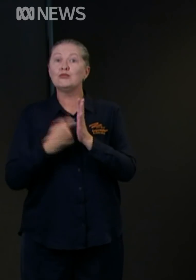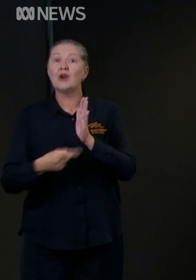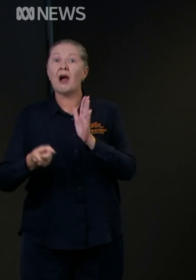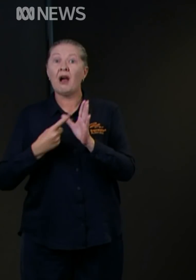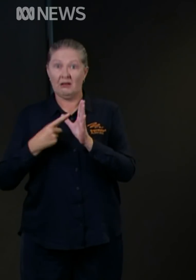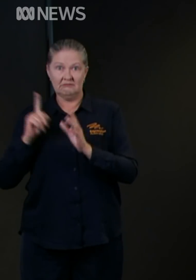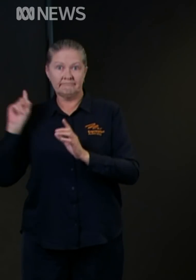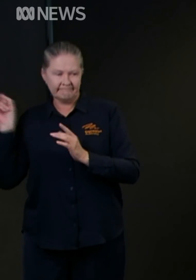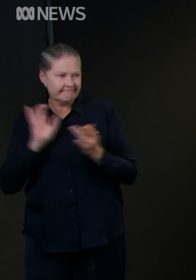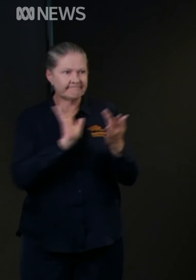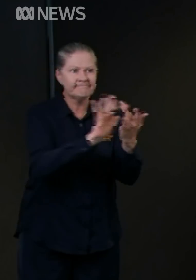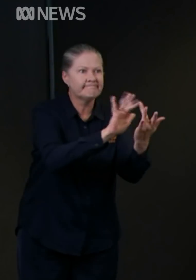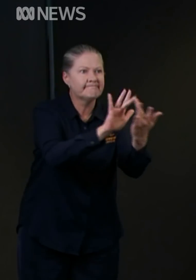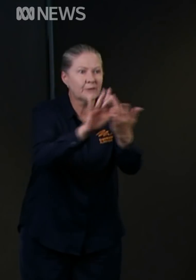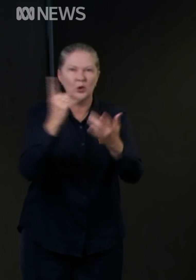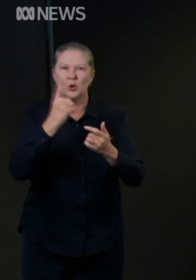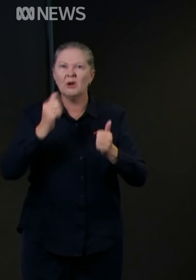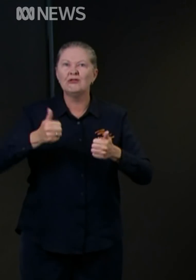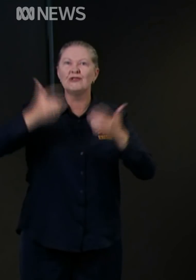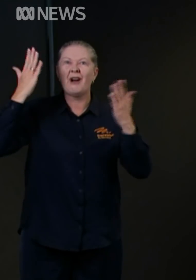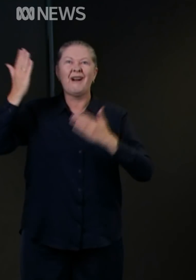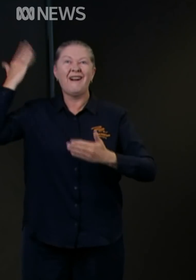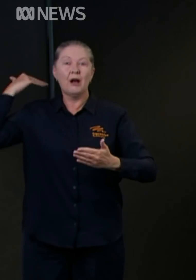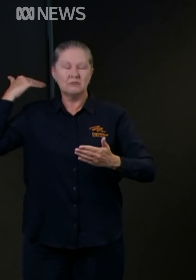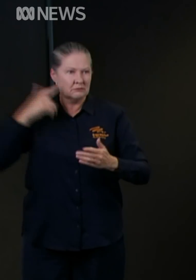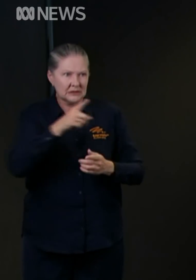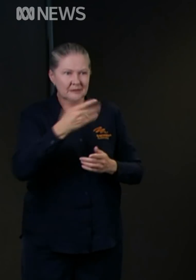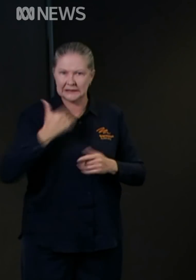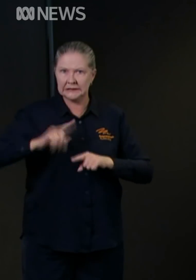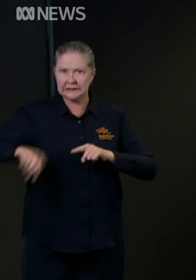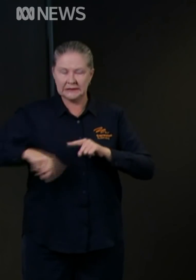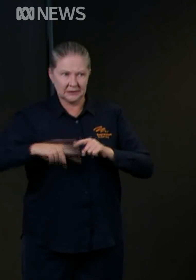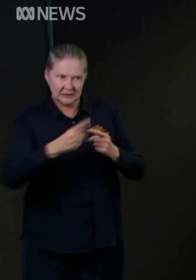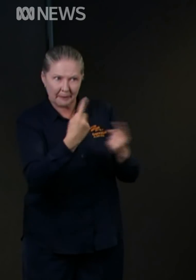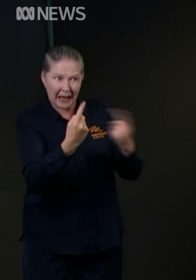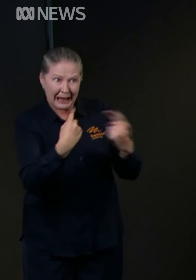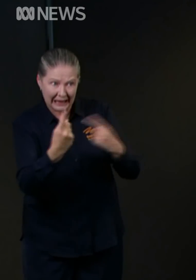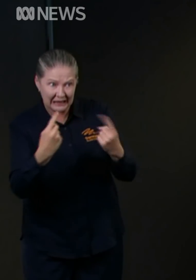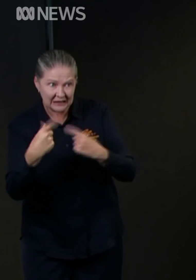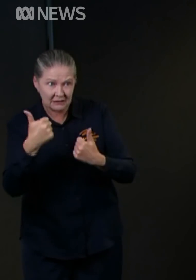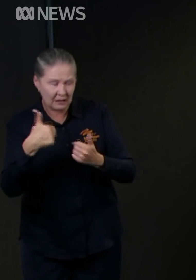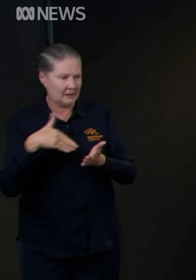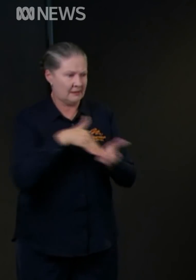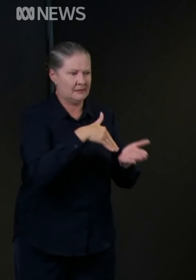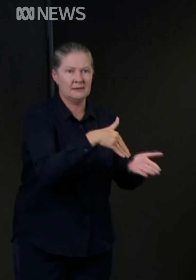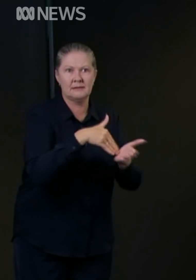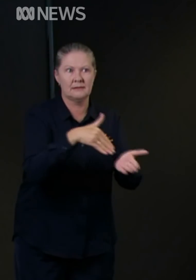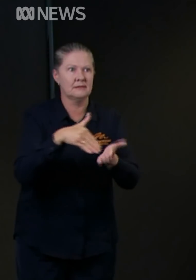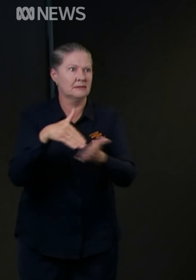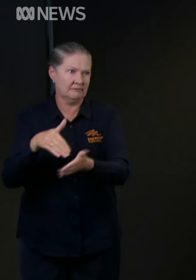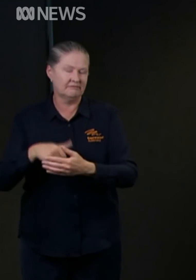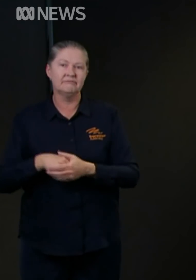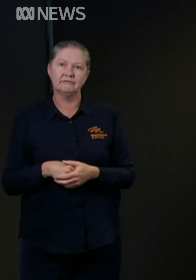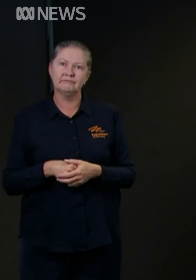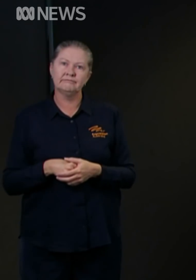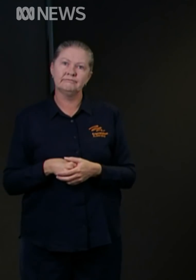those individuals and we've asked them to expedite that for Victorian-based retired healthcare workers. And then those healthcare workers are